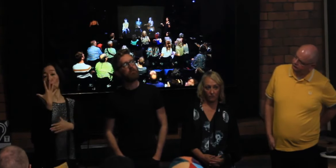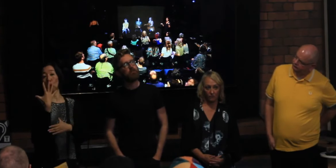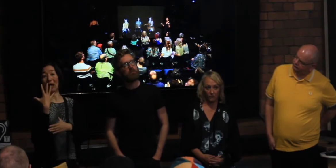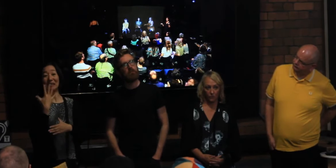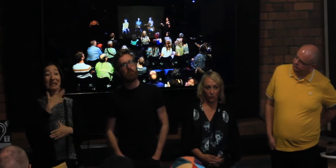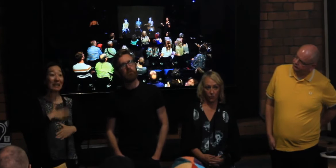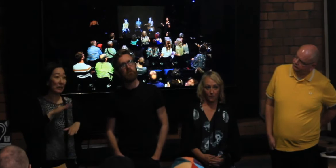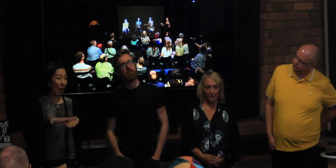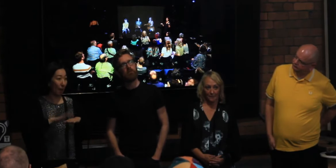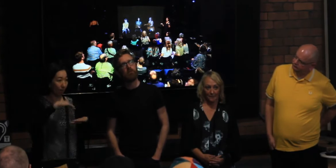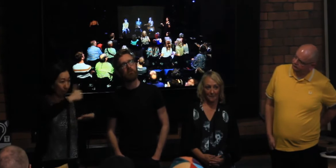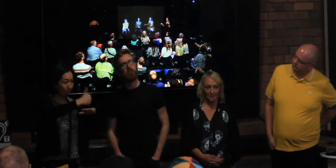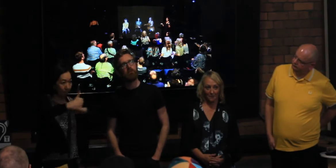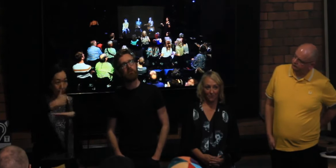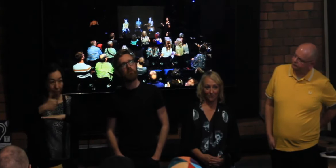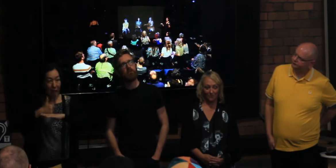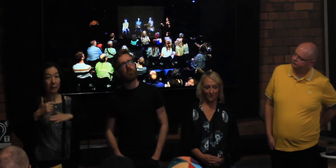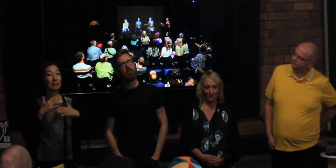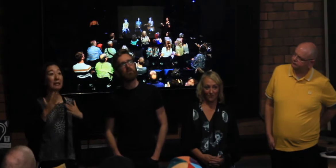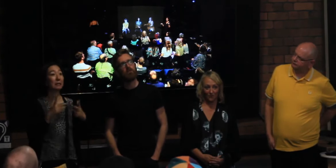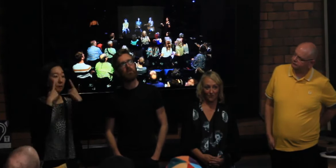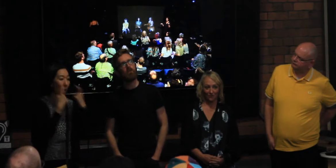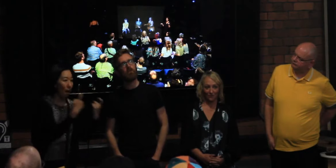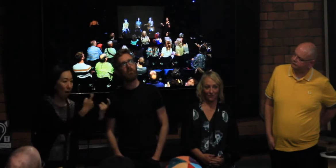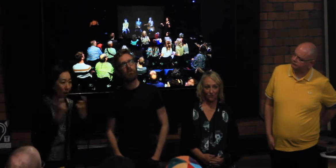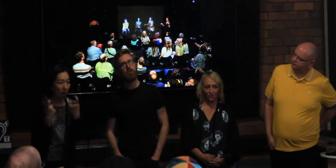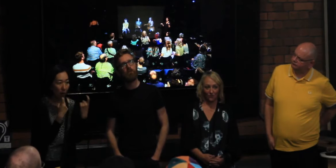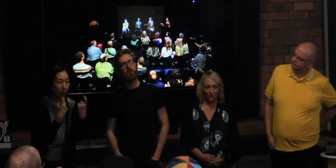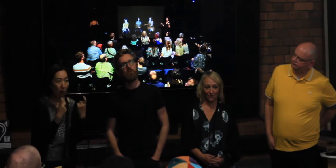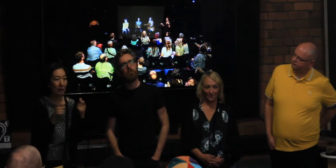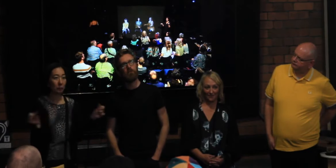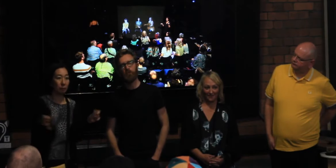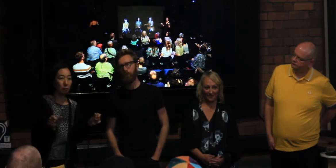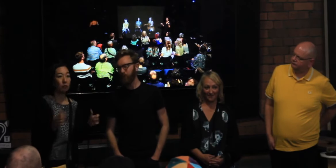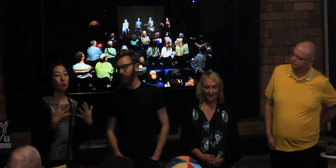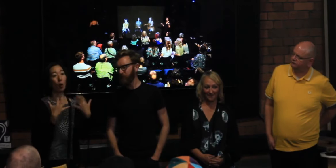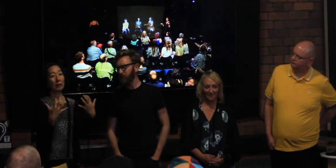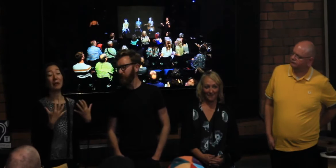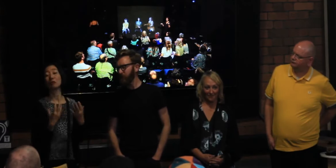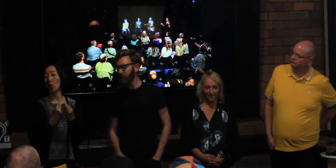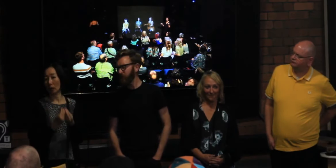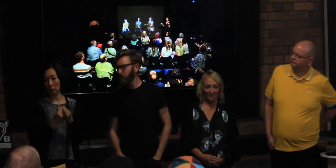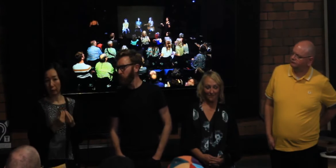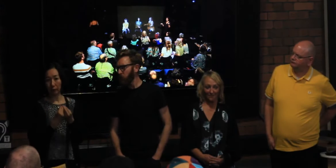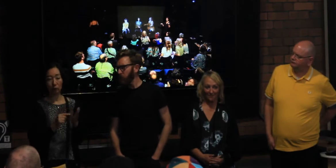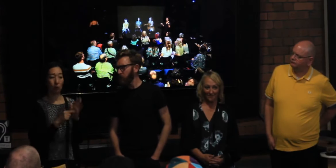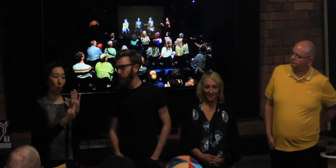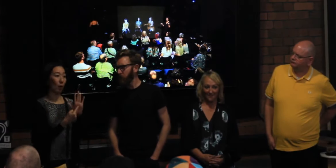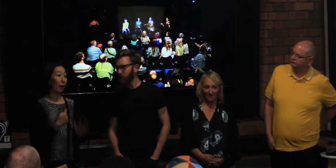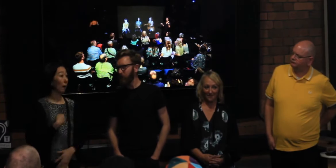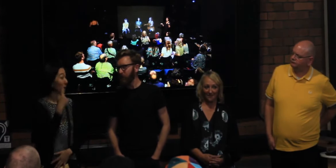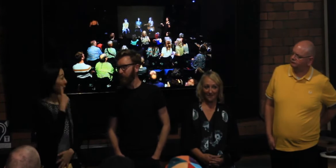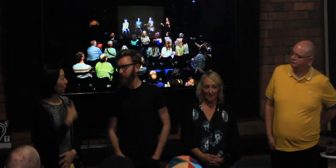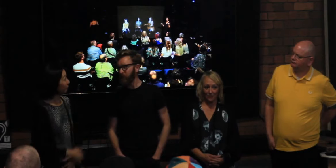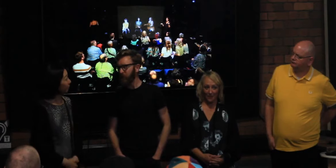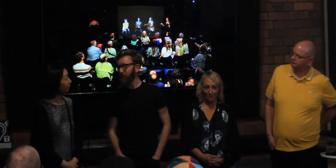think this is new, and you know, we do need a lot of time to set things up and take